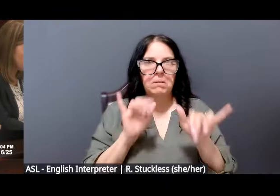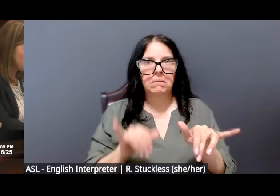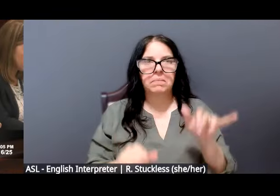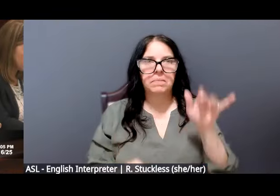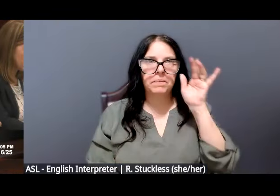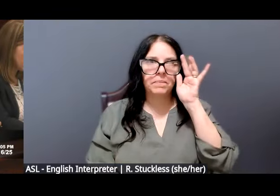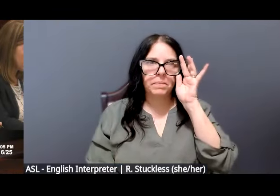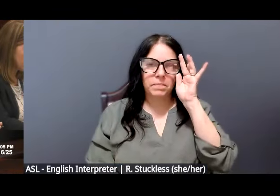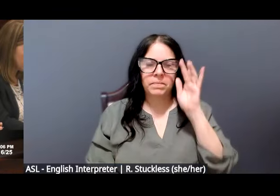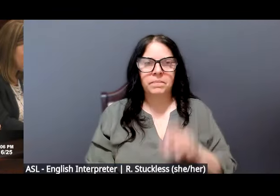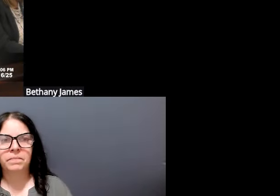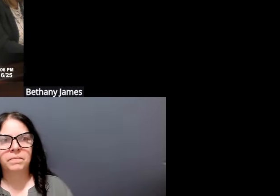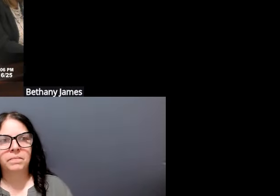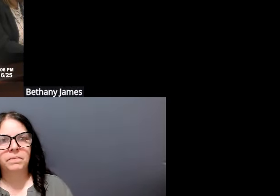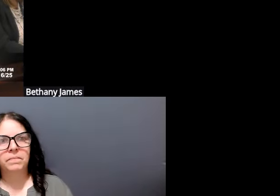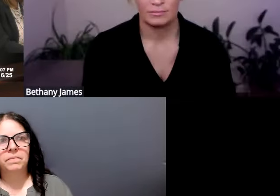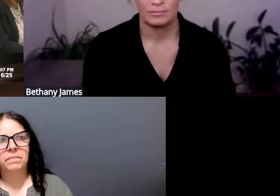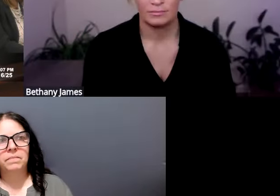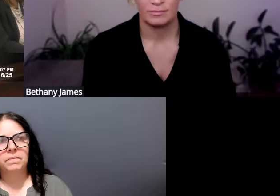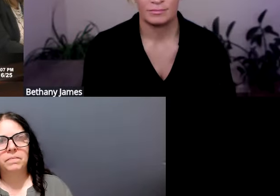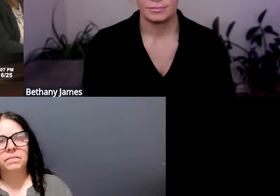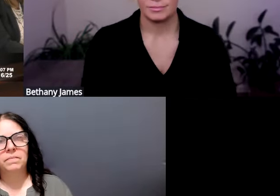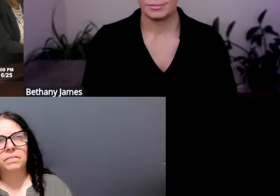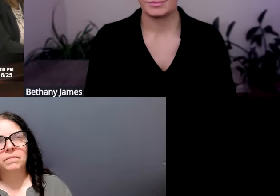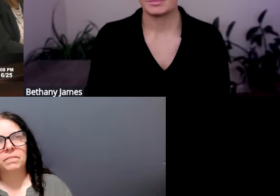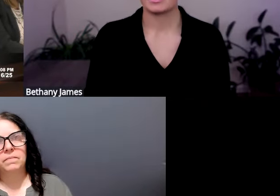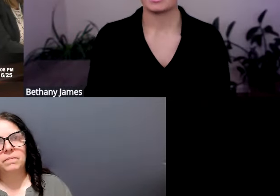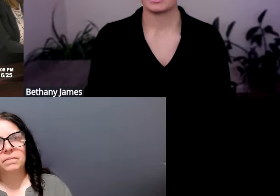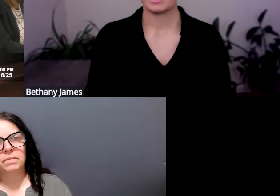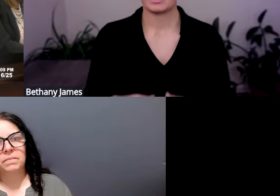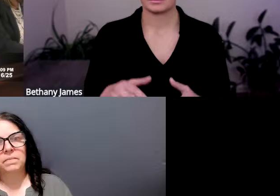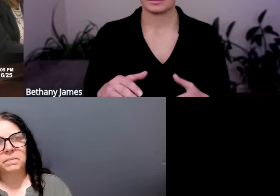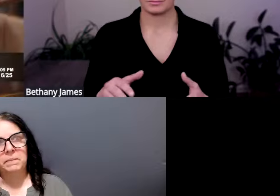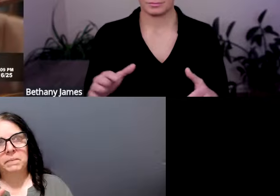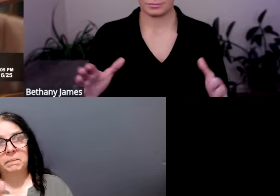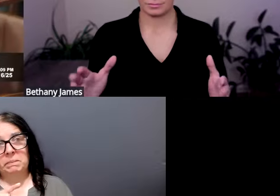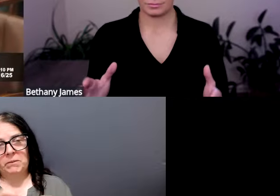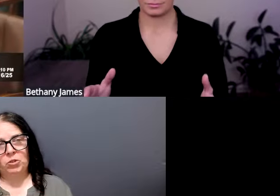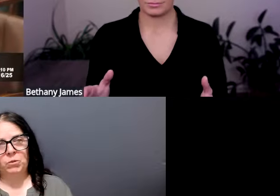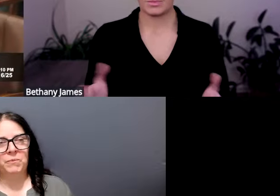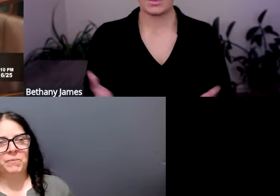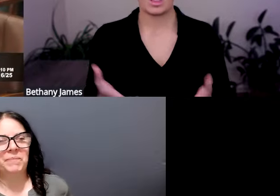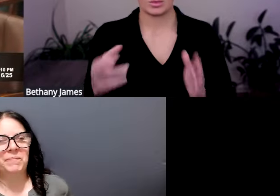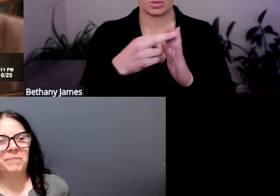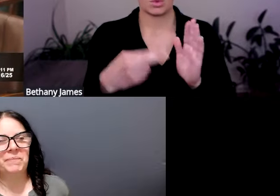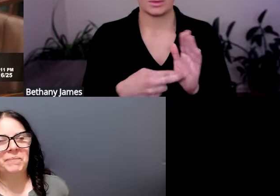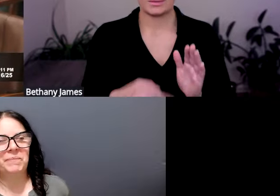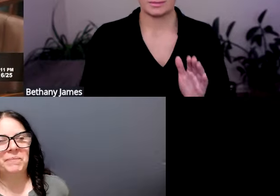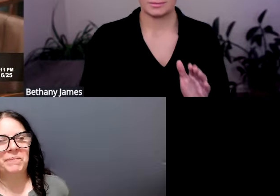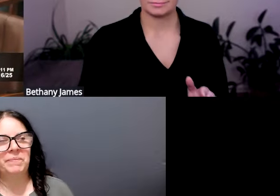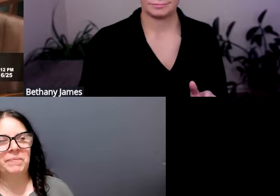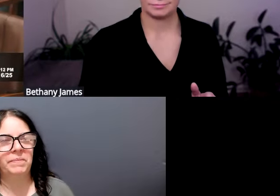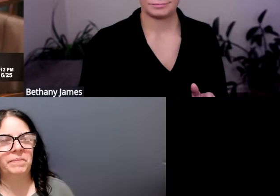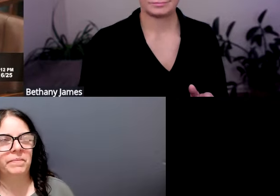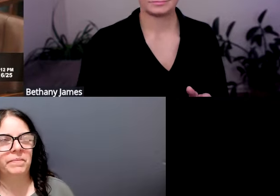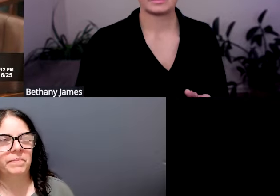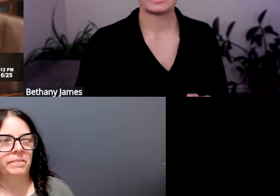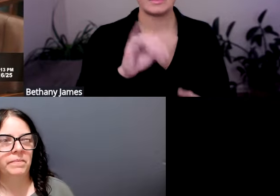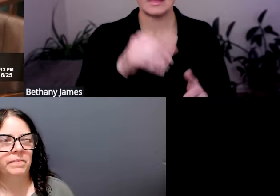Welcome rules. That was a difficult time. I do have a question for you. So if this letter that we